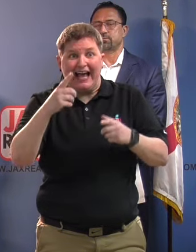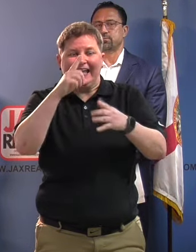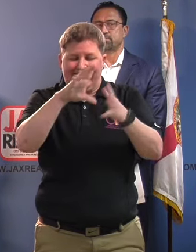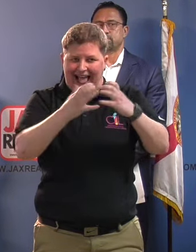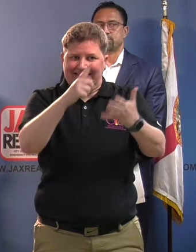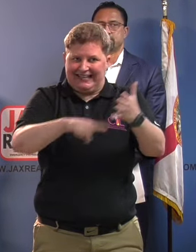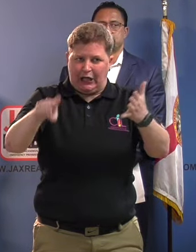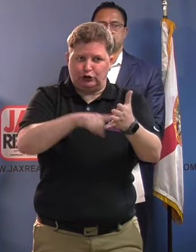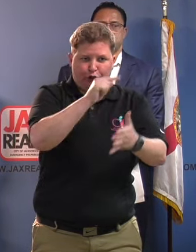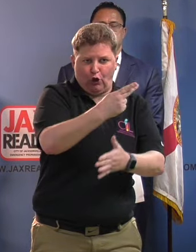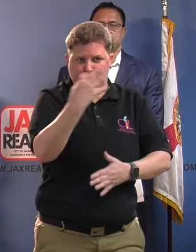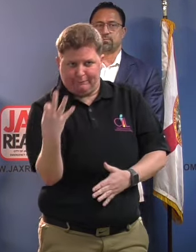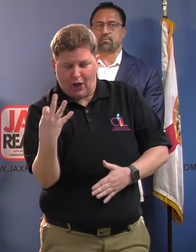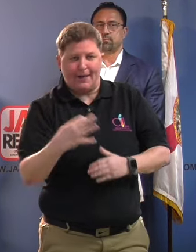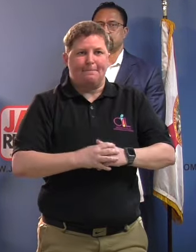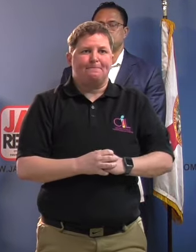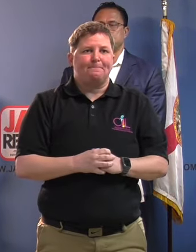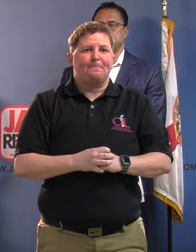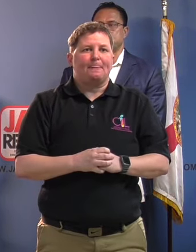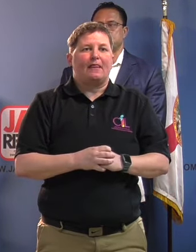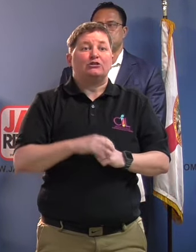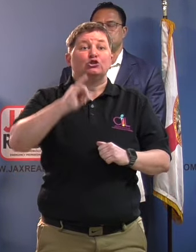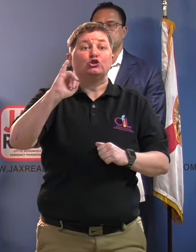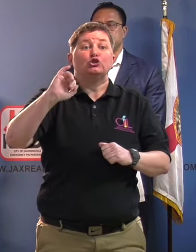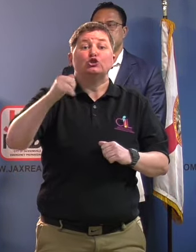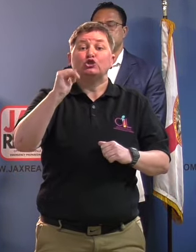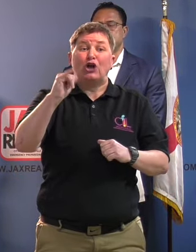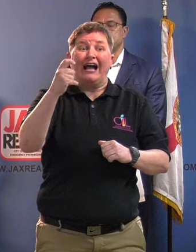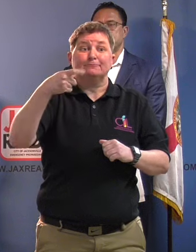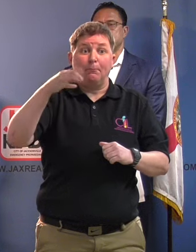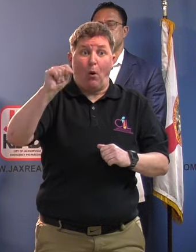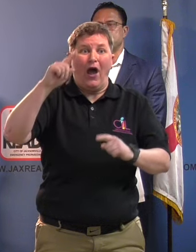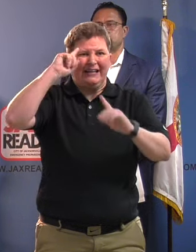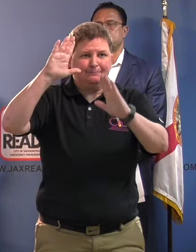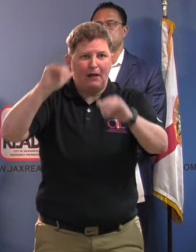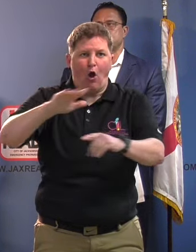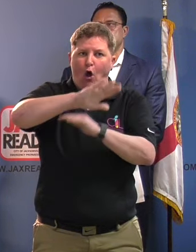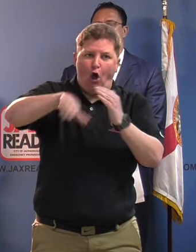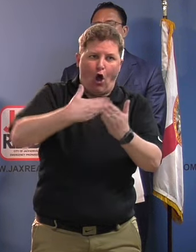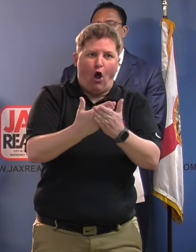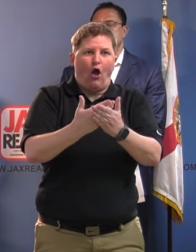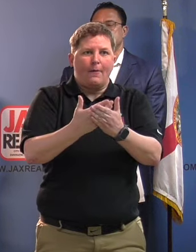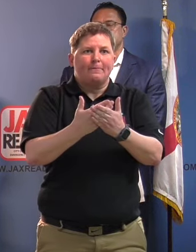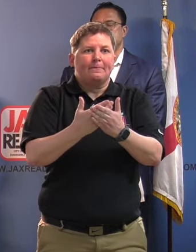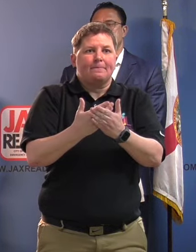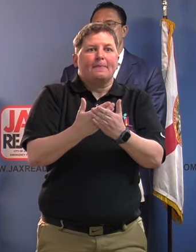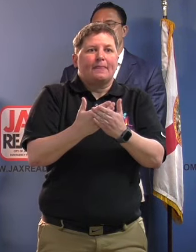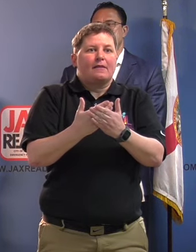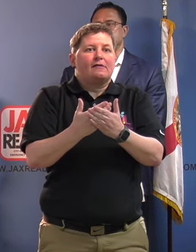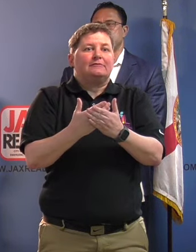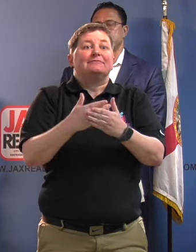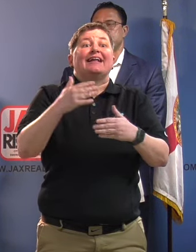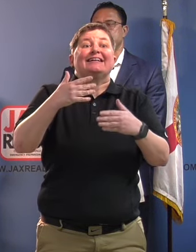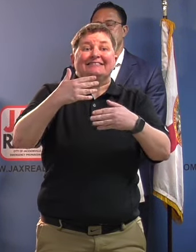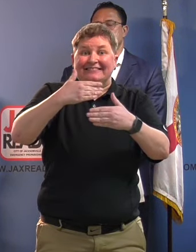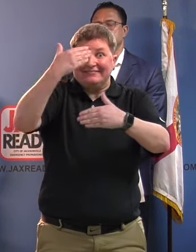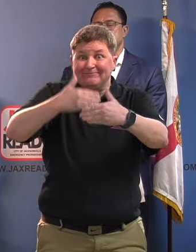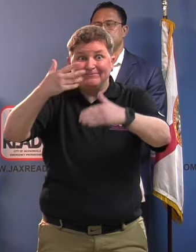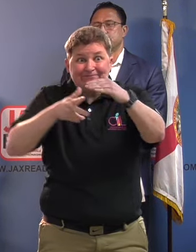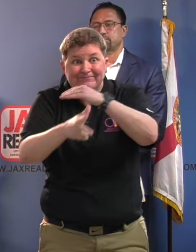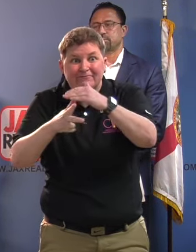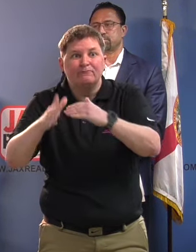At JAXPort, they anticipate all terminal gates will remain open. For up-to-date information on the Carnival Elation